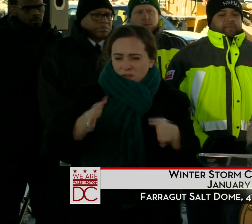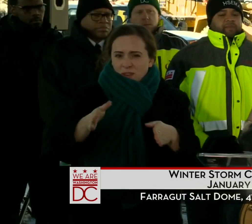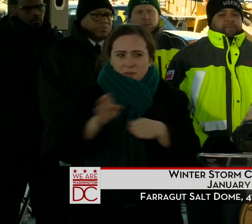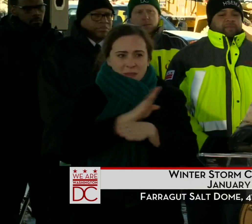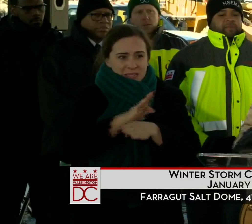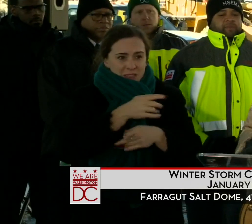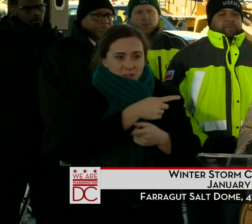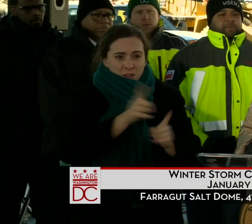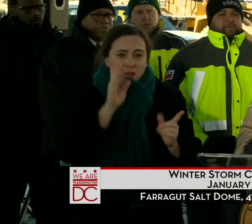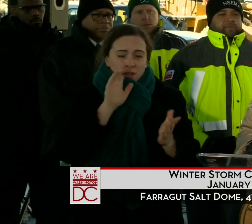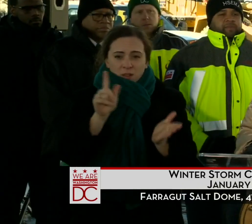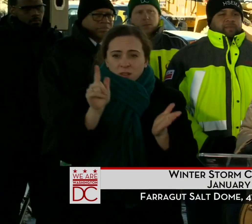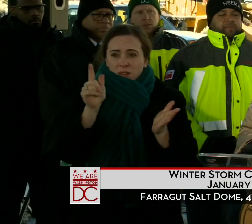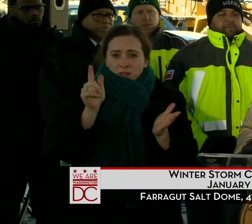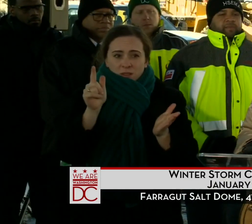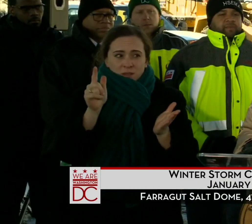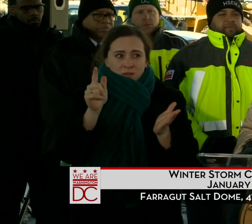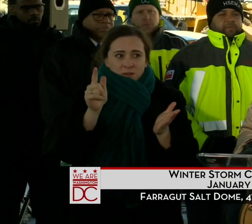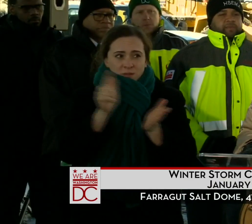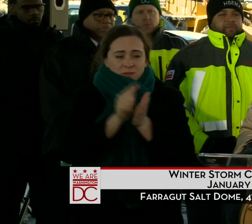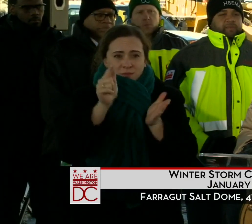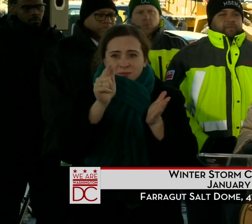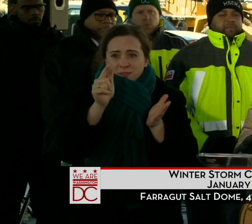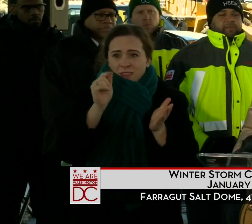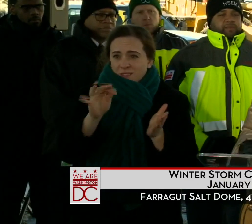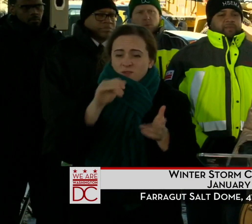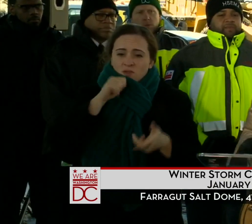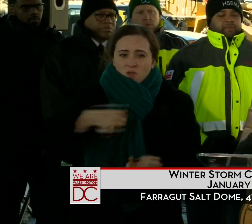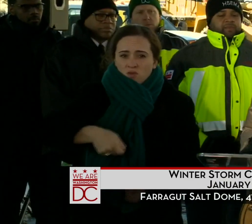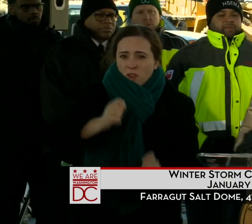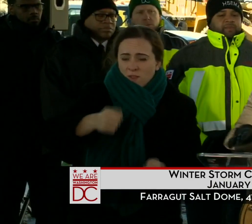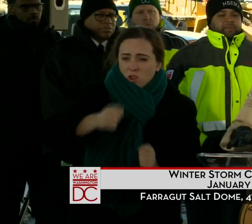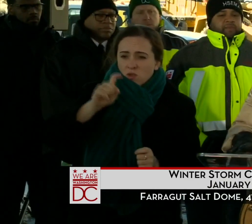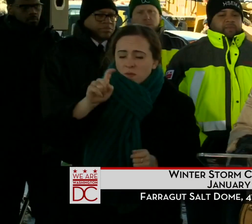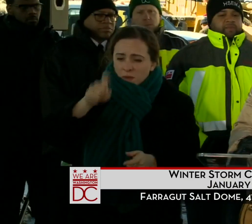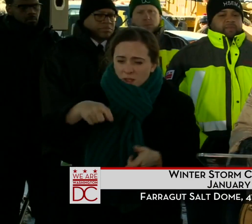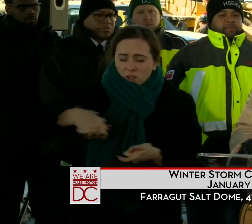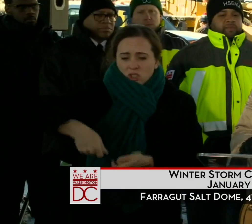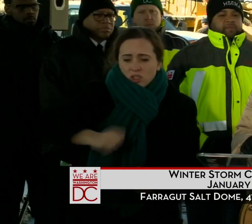are subject to the law and you need to shovel in front of